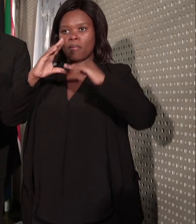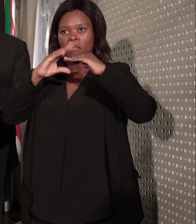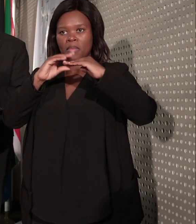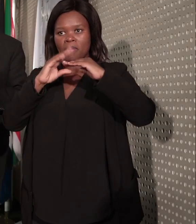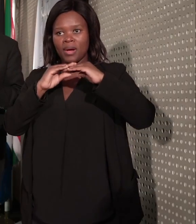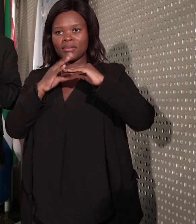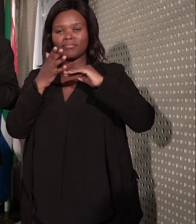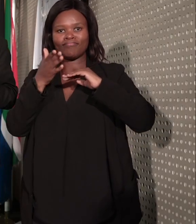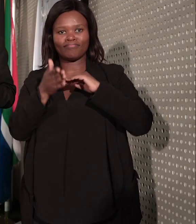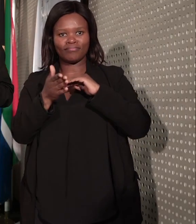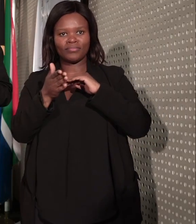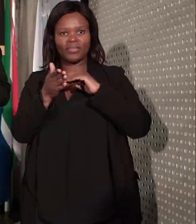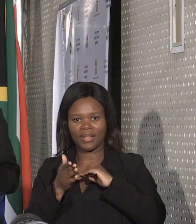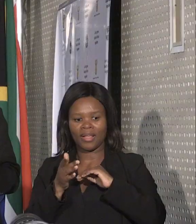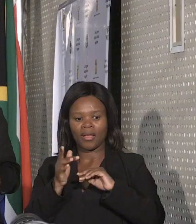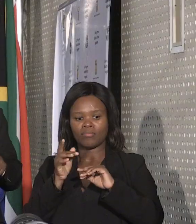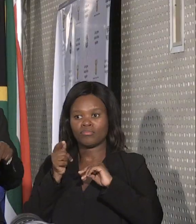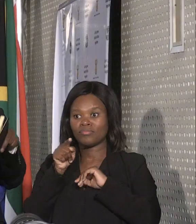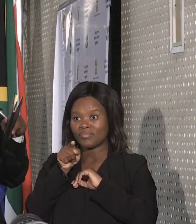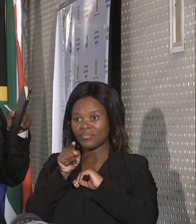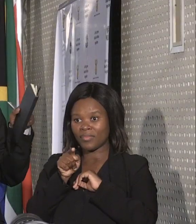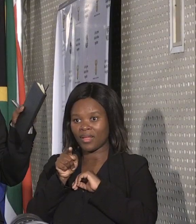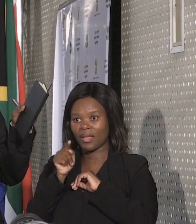leaked their responses.